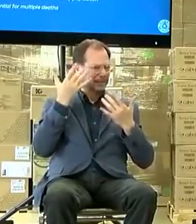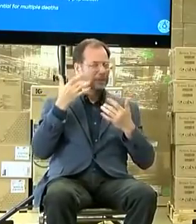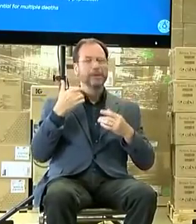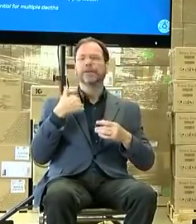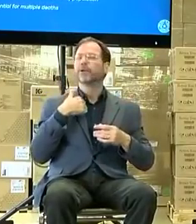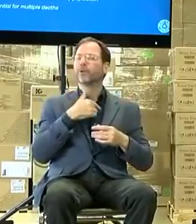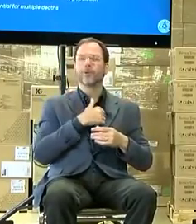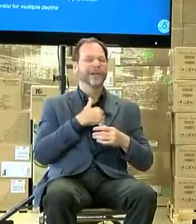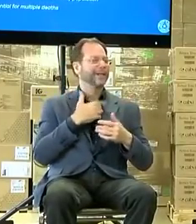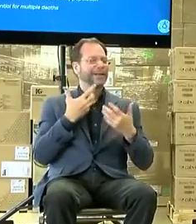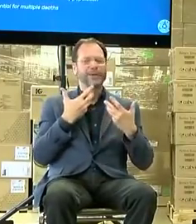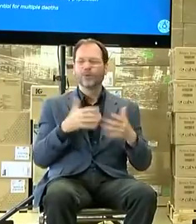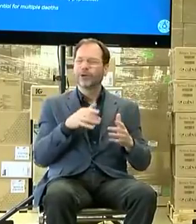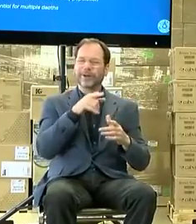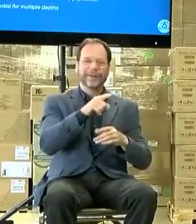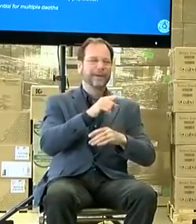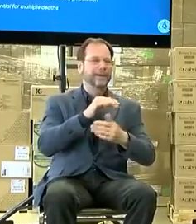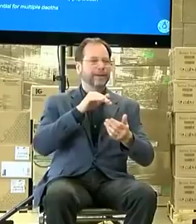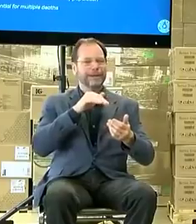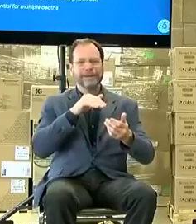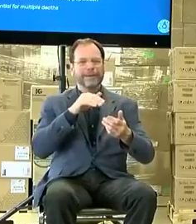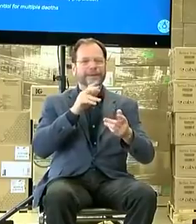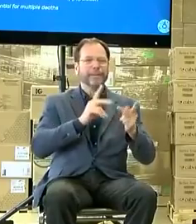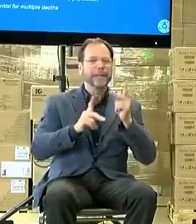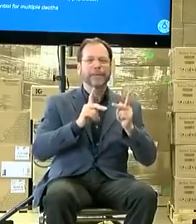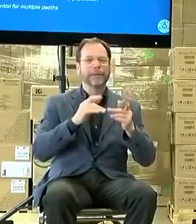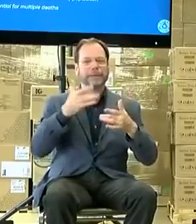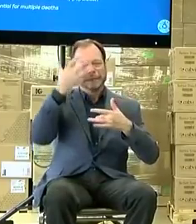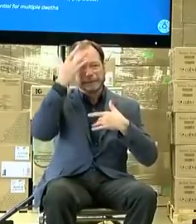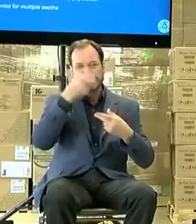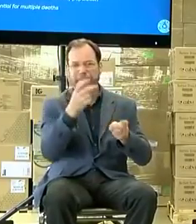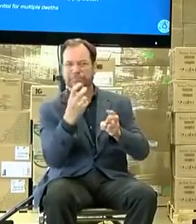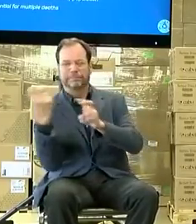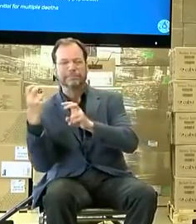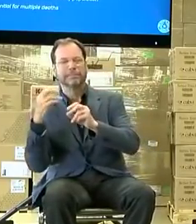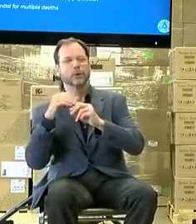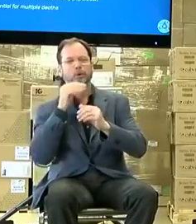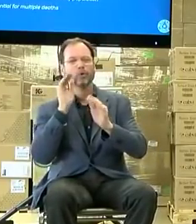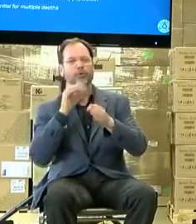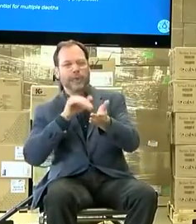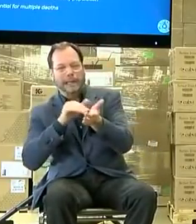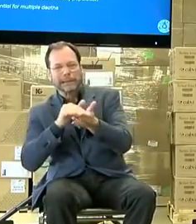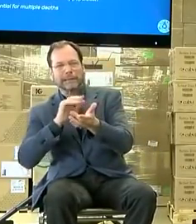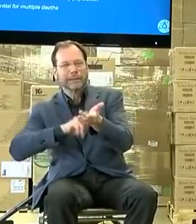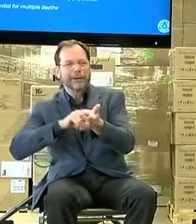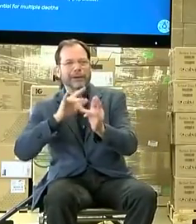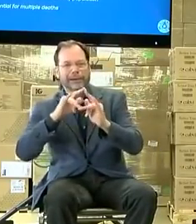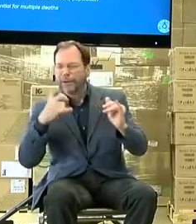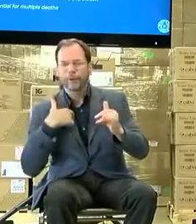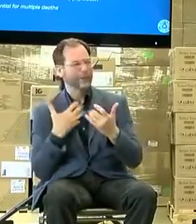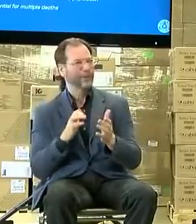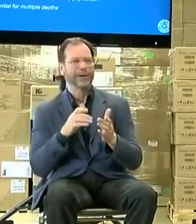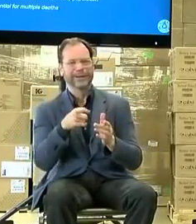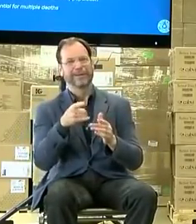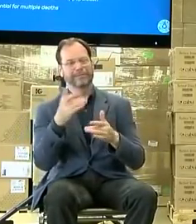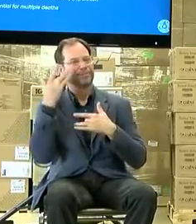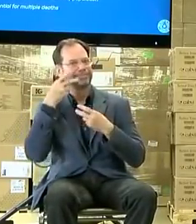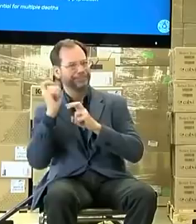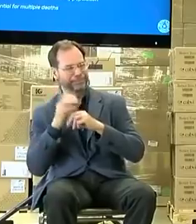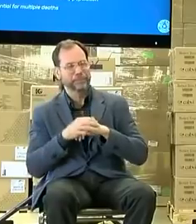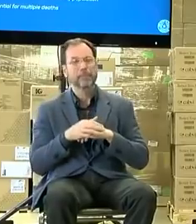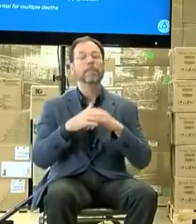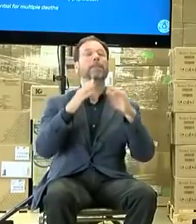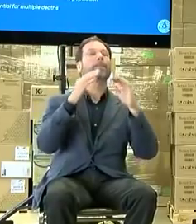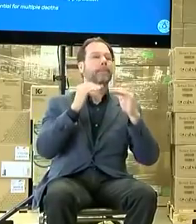did not want to lose hospital capacity due to essentially taking out the healthcare workforce. Also